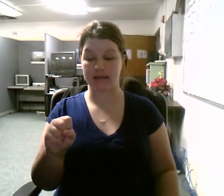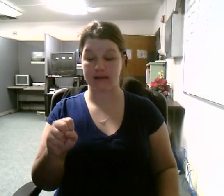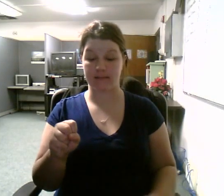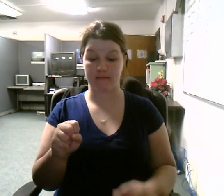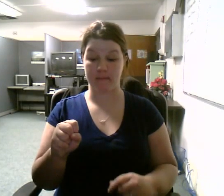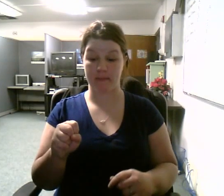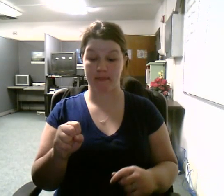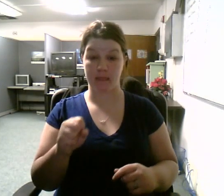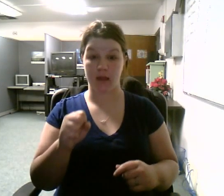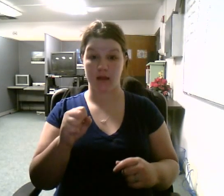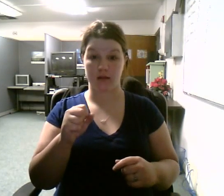not dividing.